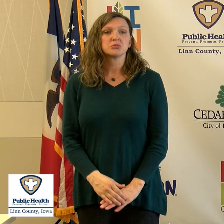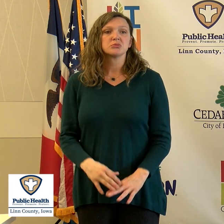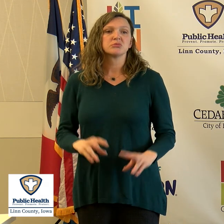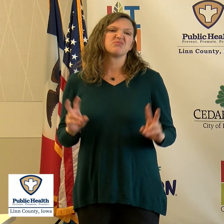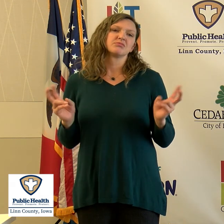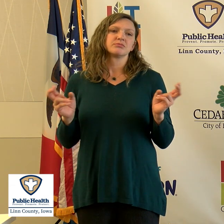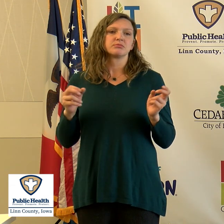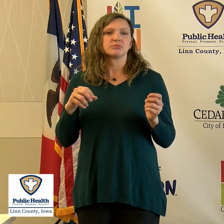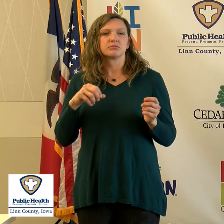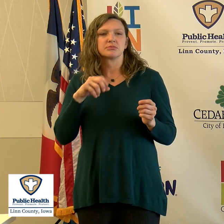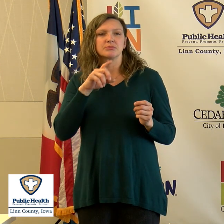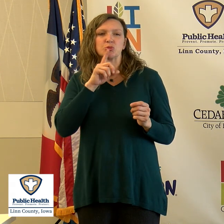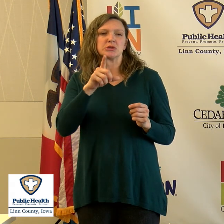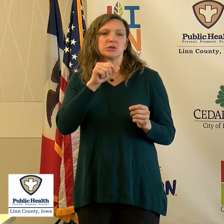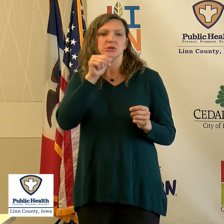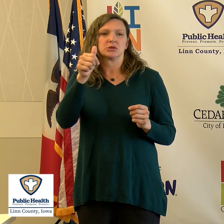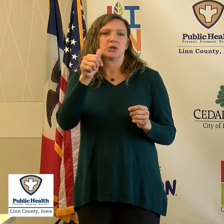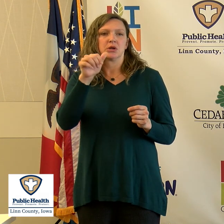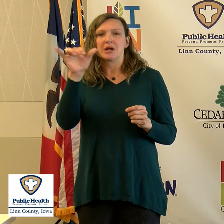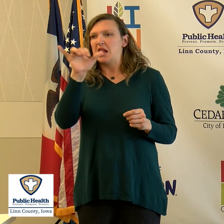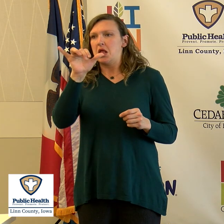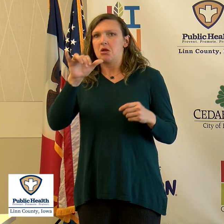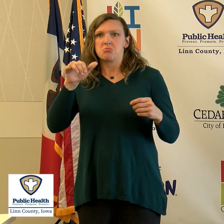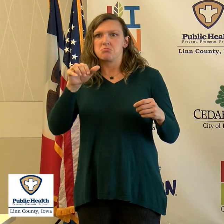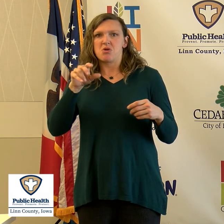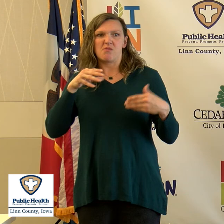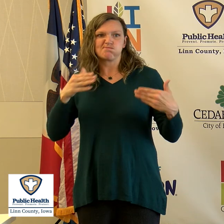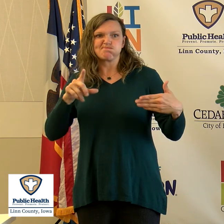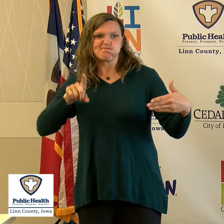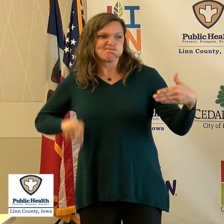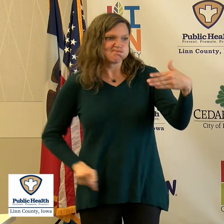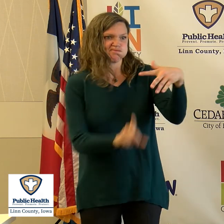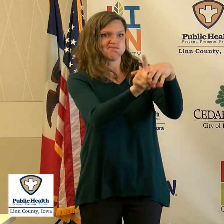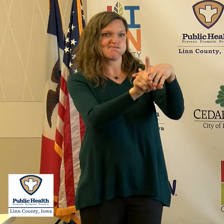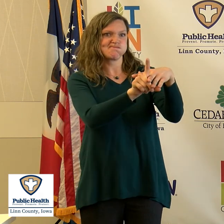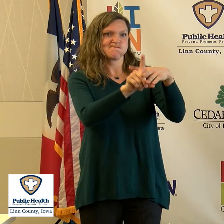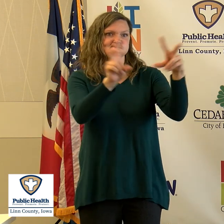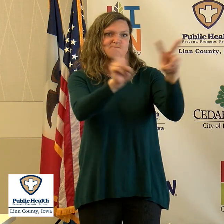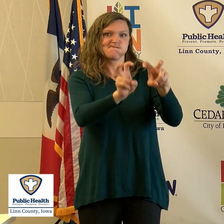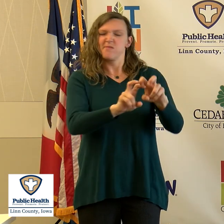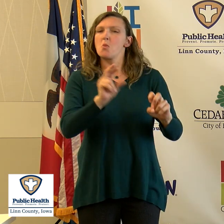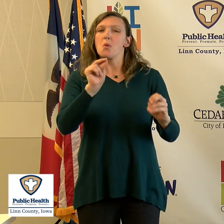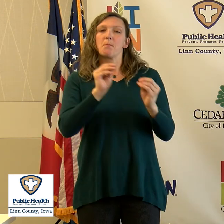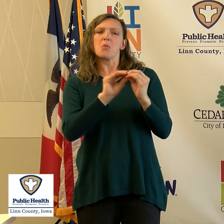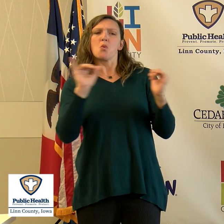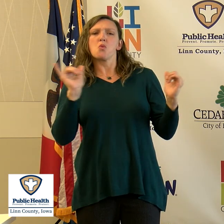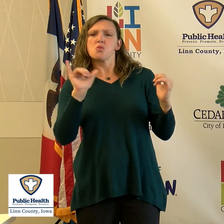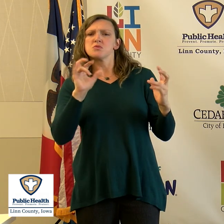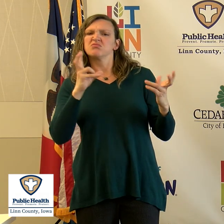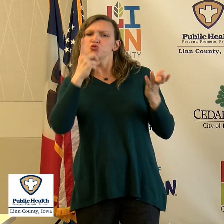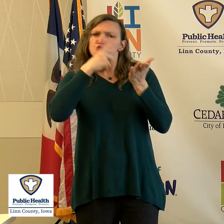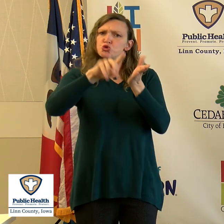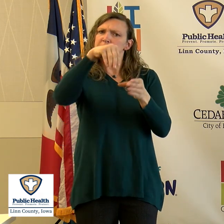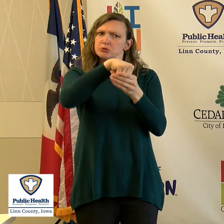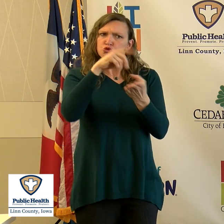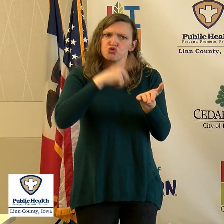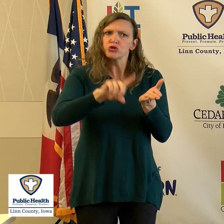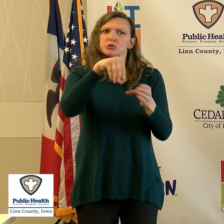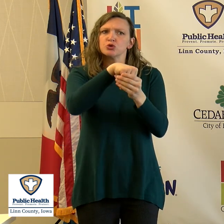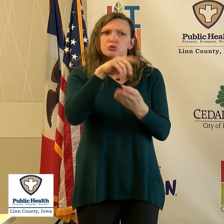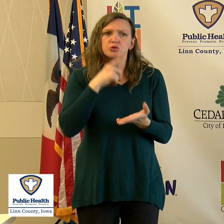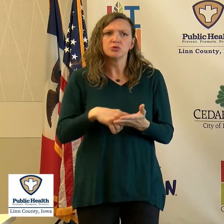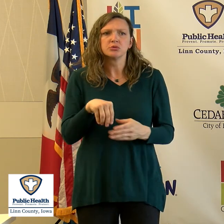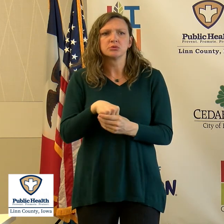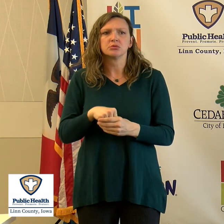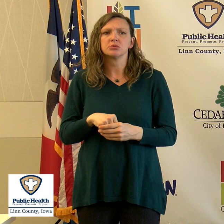guys are physically showing up at the facility to assess what's going on and make sure they're taking the steps that they need done? No, it's all over the